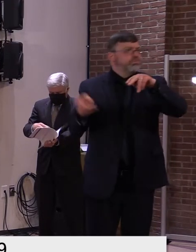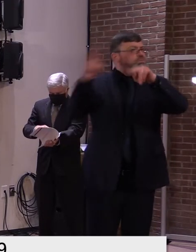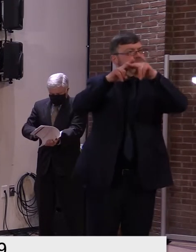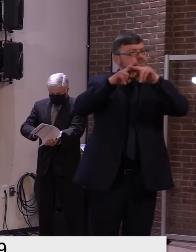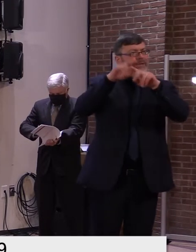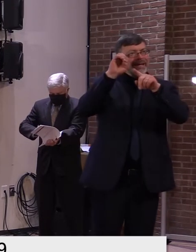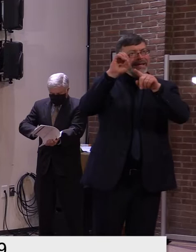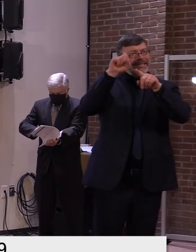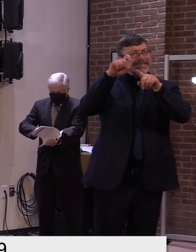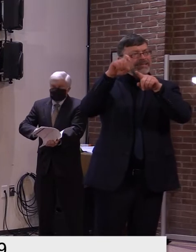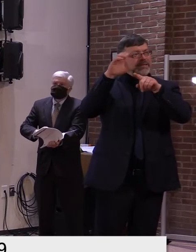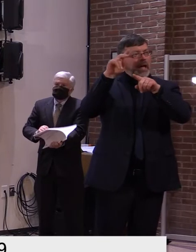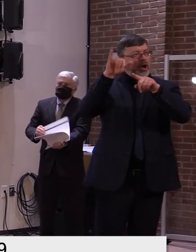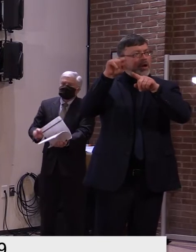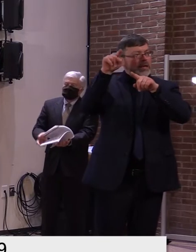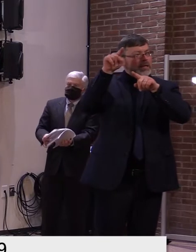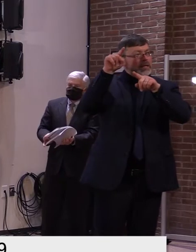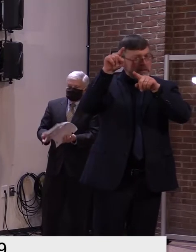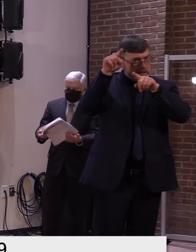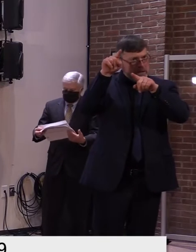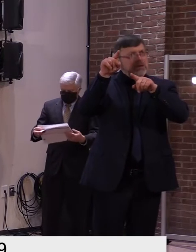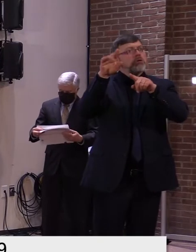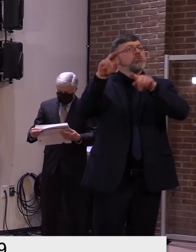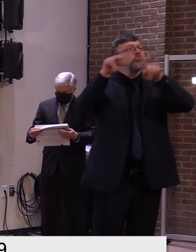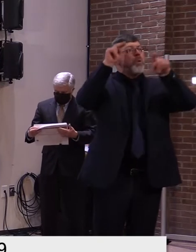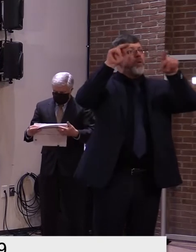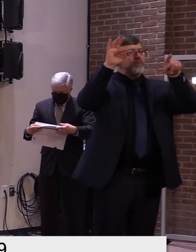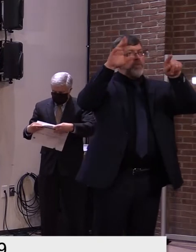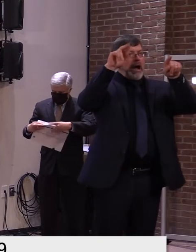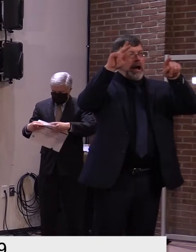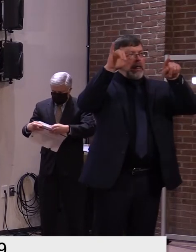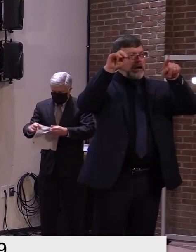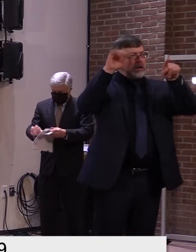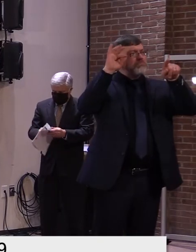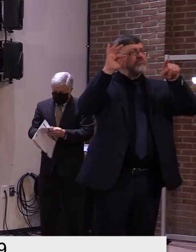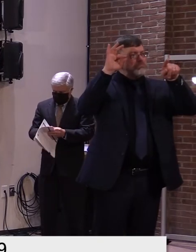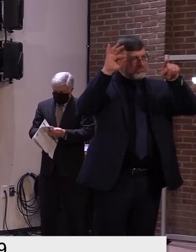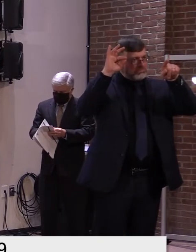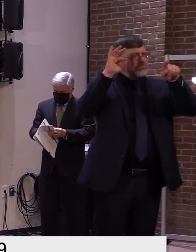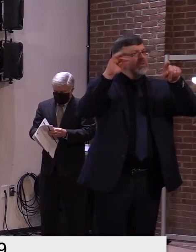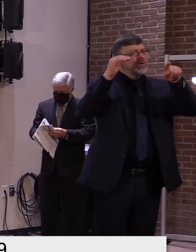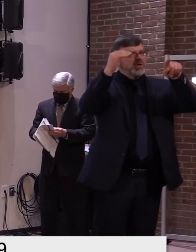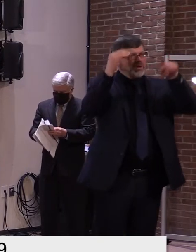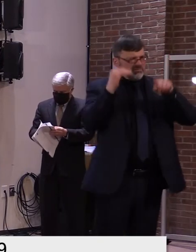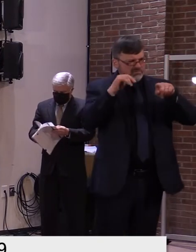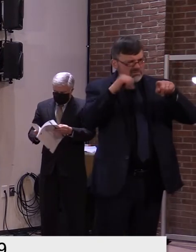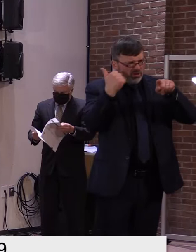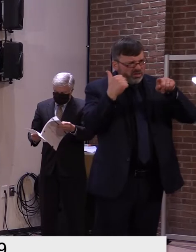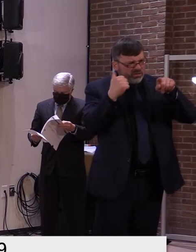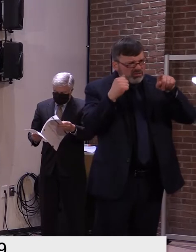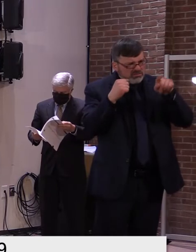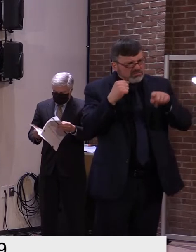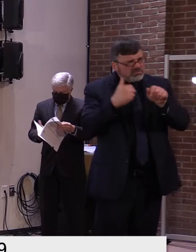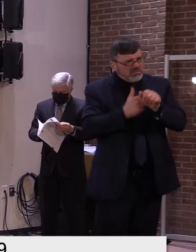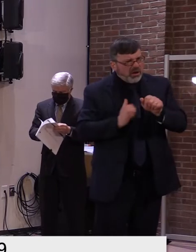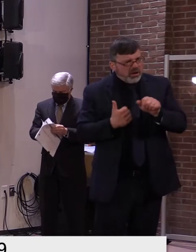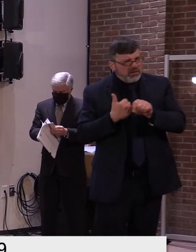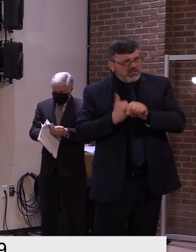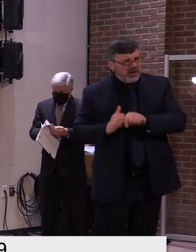County. Obviously, this is due to the accessibility of vaccines, and I did hear earlier that